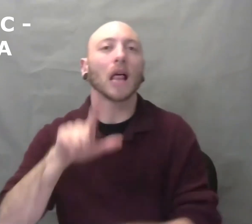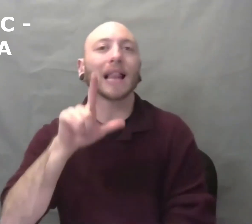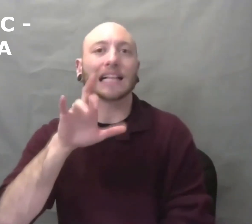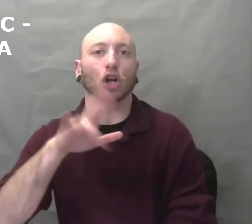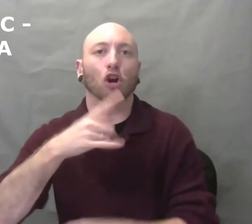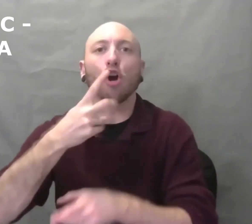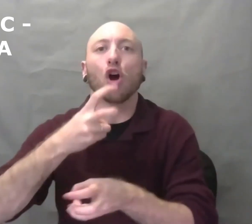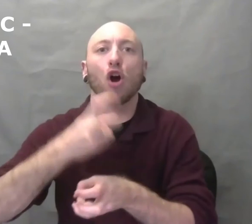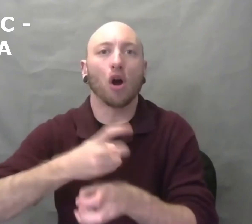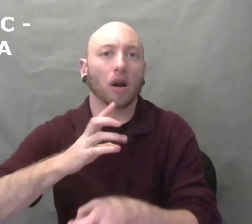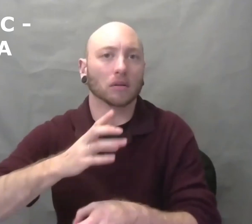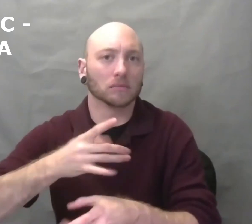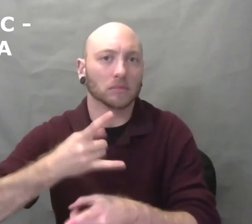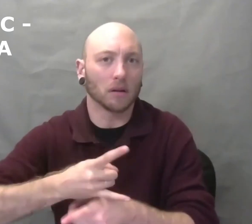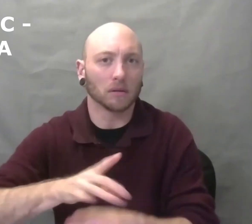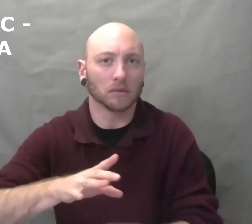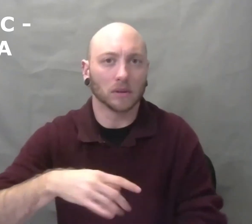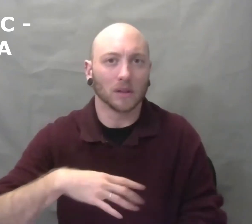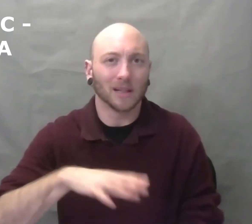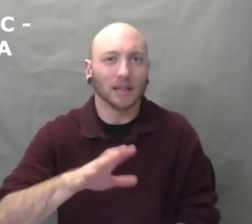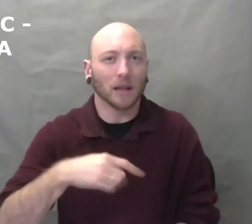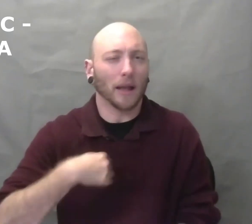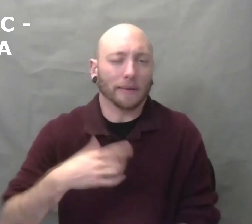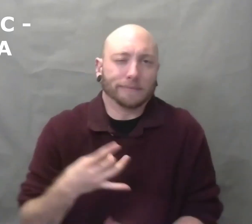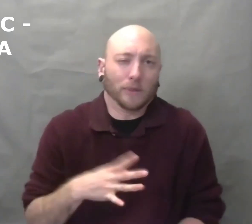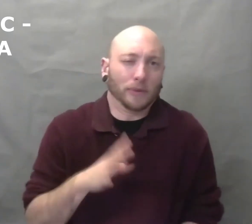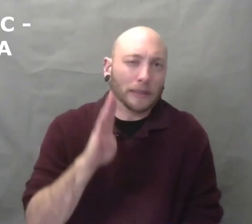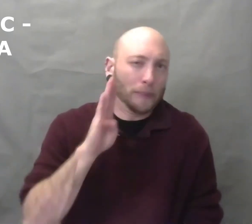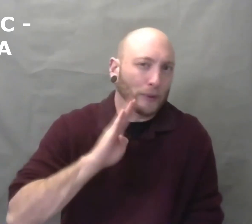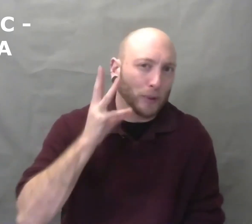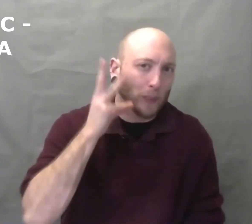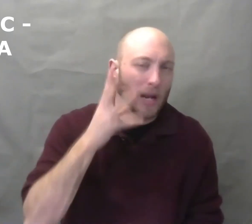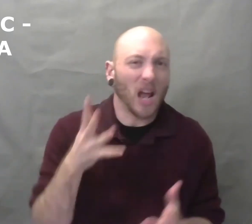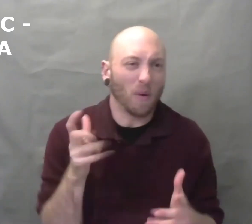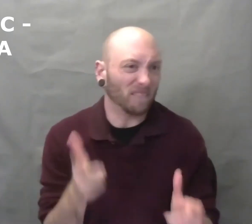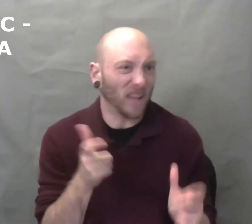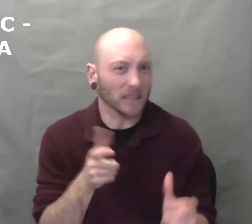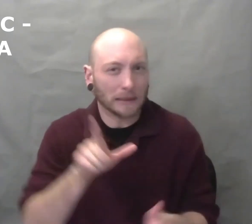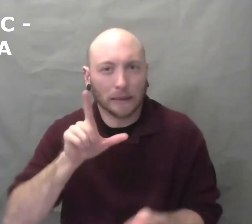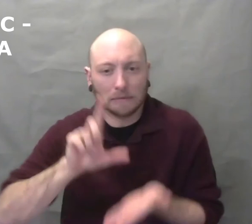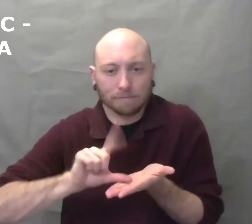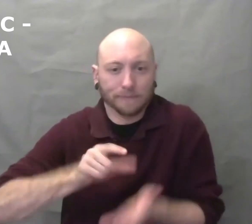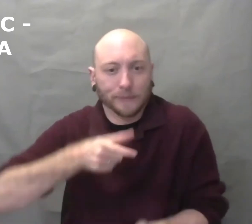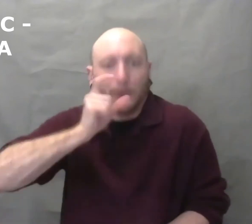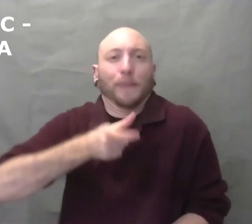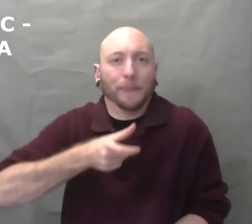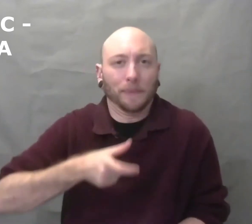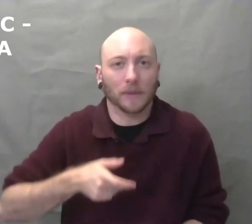a beer and wine guy. I'm a straight booze, quick. It's instant. I can chug a pint and be good. Got to